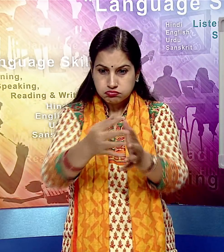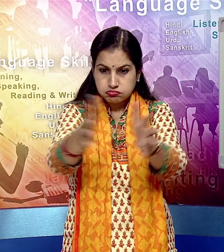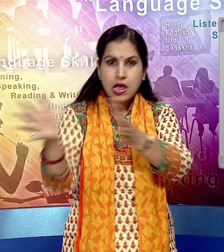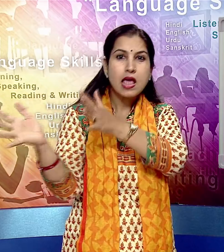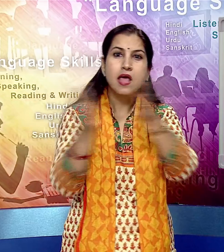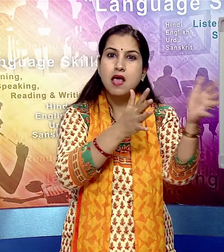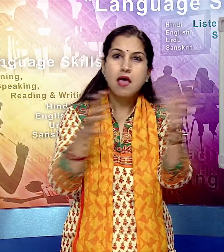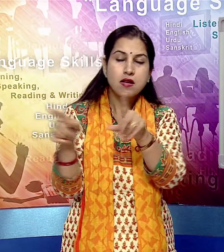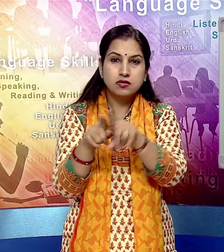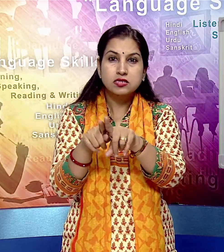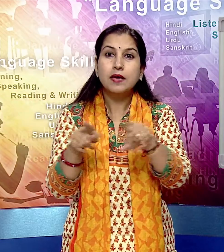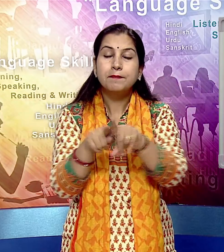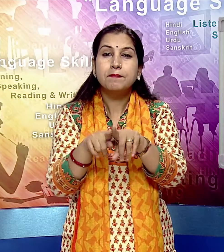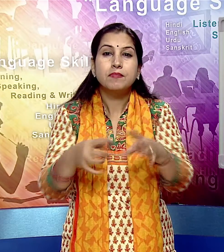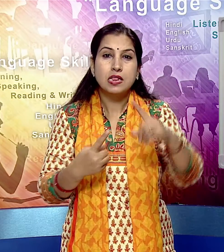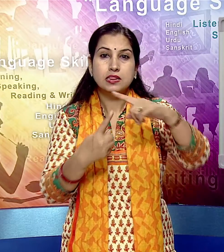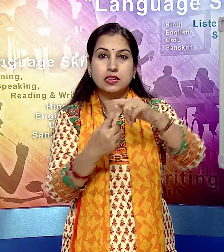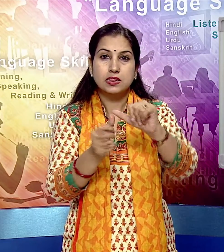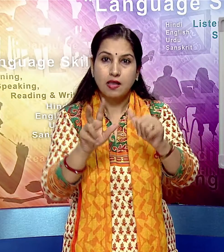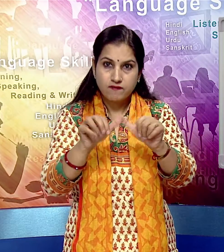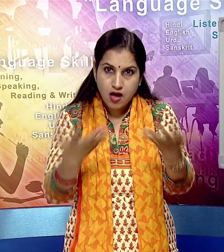like tawa or oven.